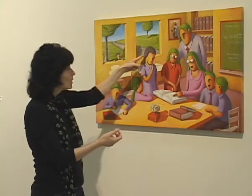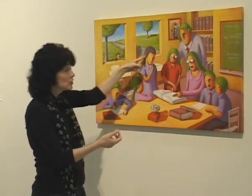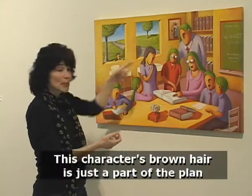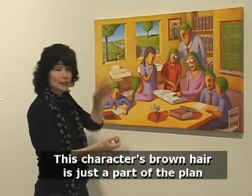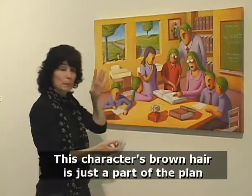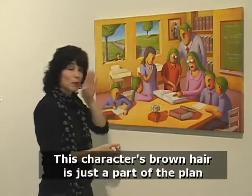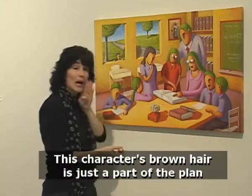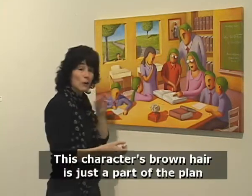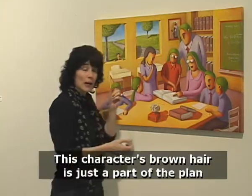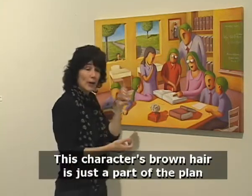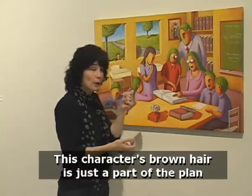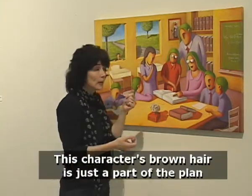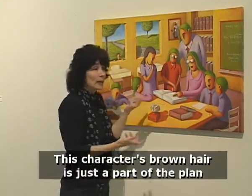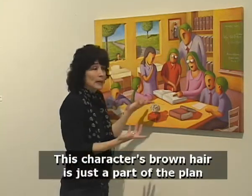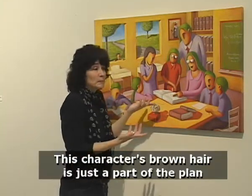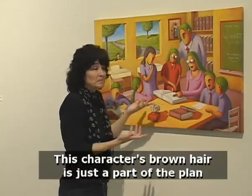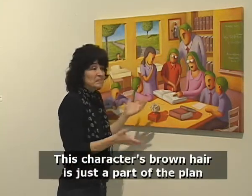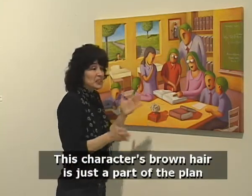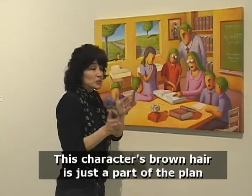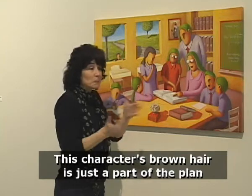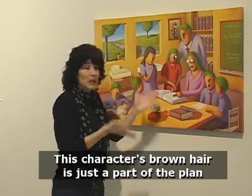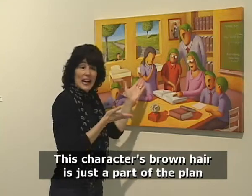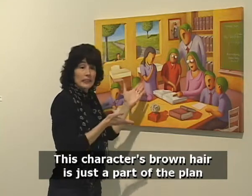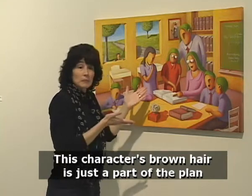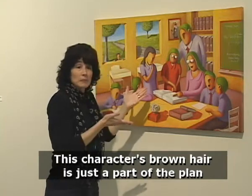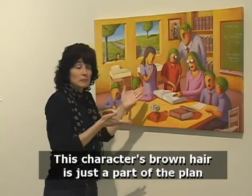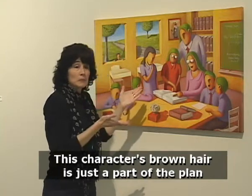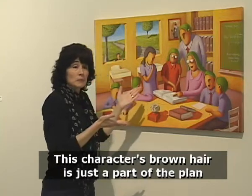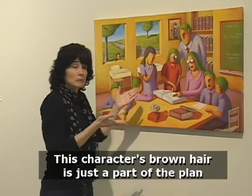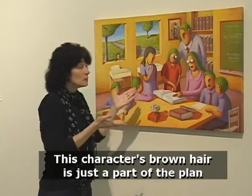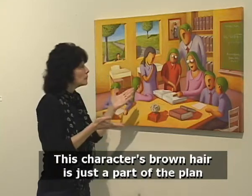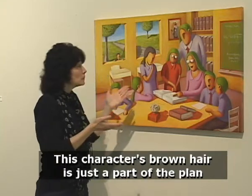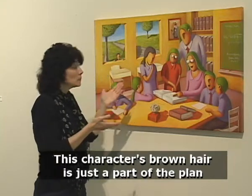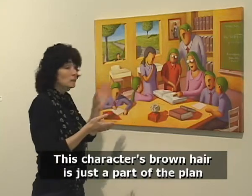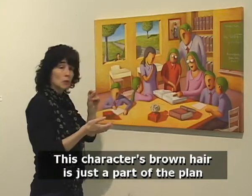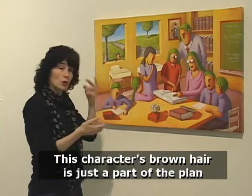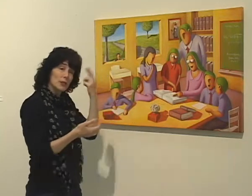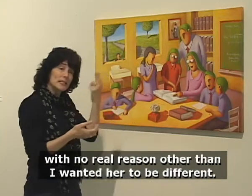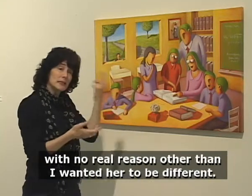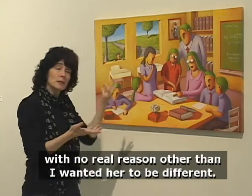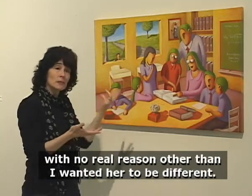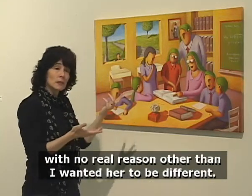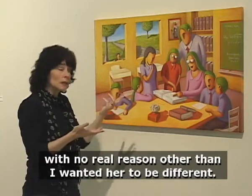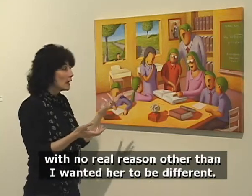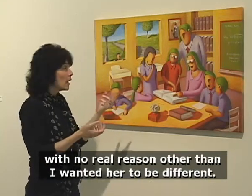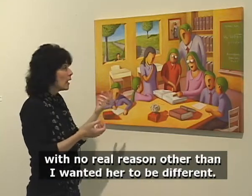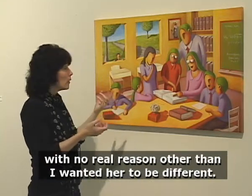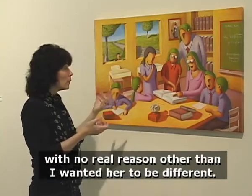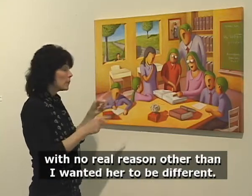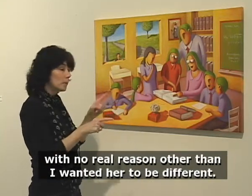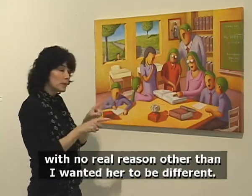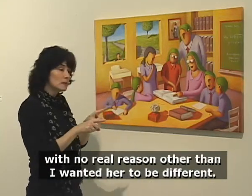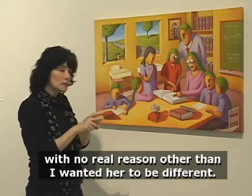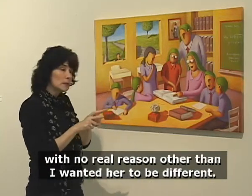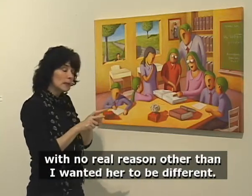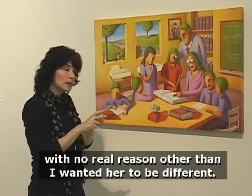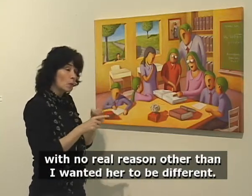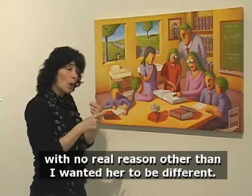This character's brown hair is just a part of the plan, with no real reason other than I wanted her to be